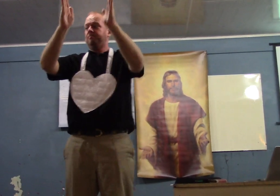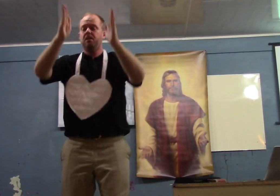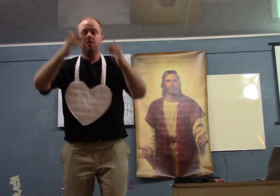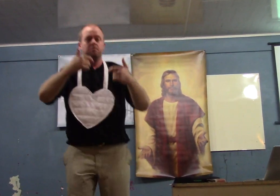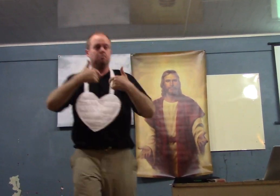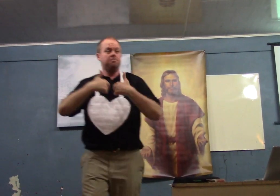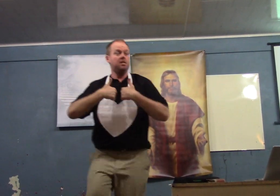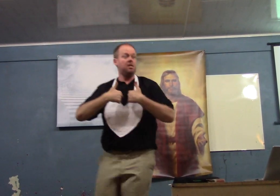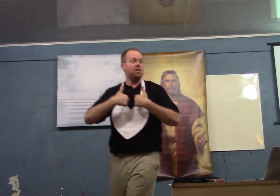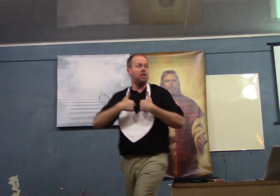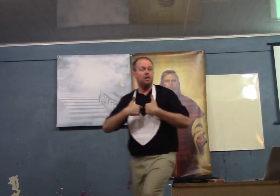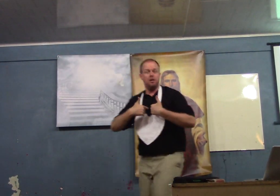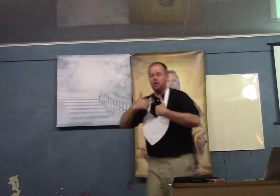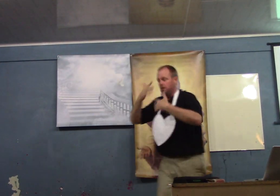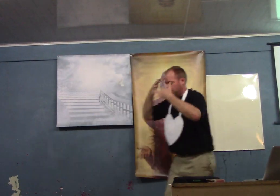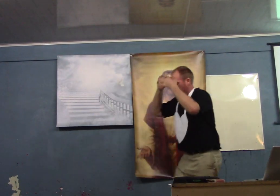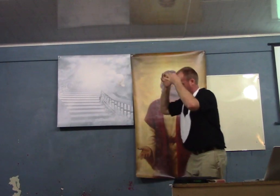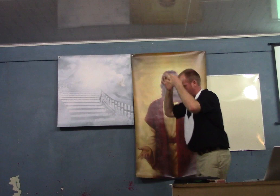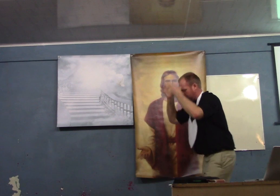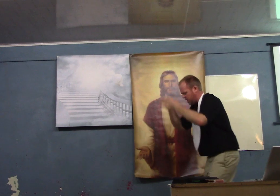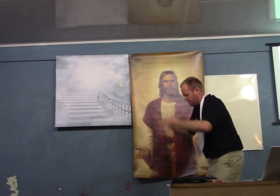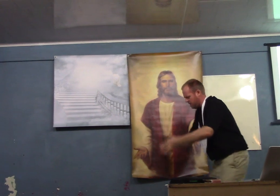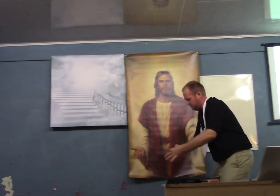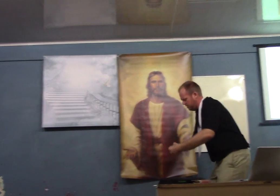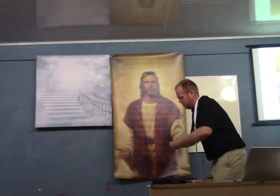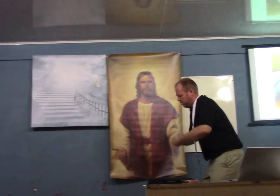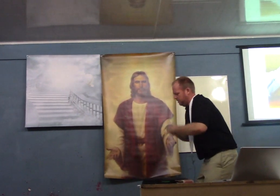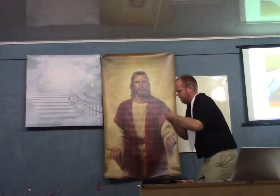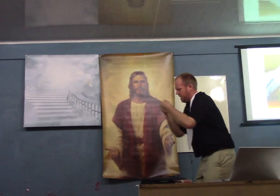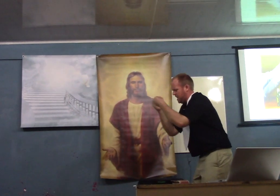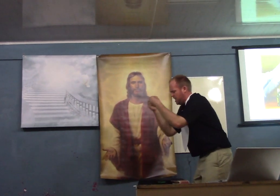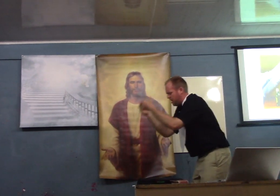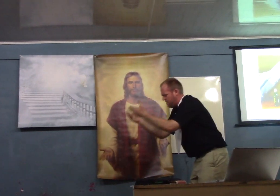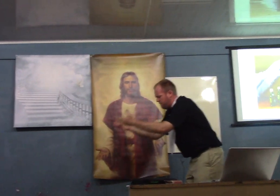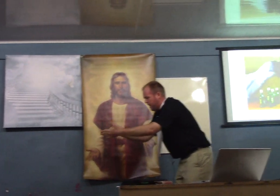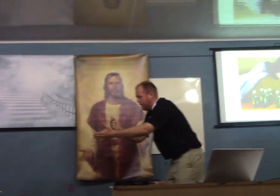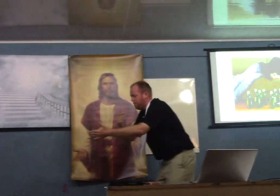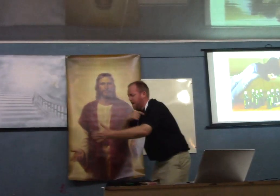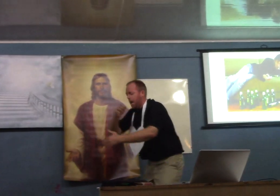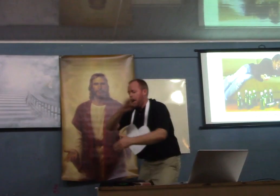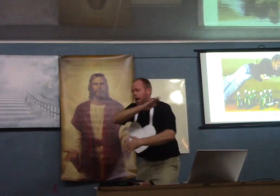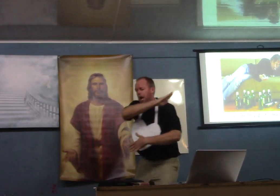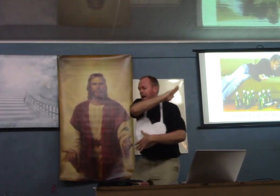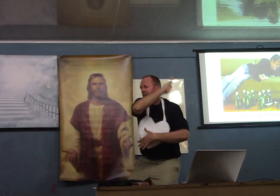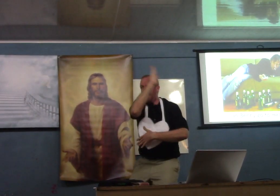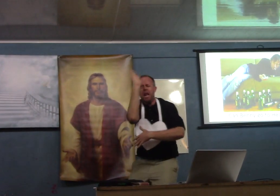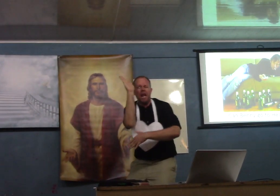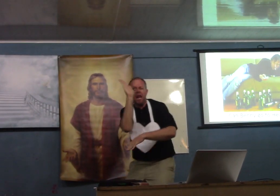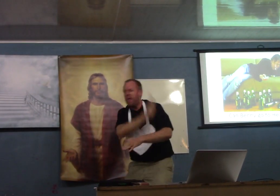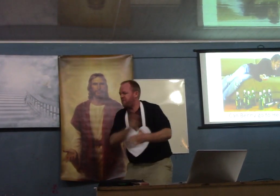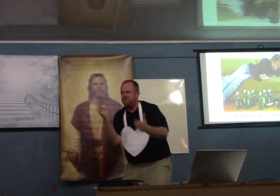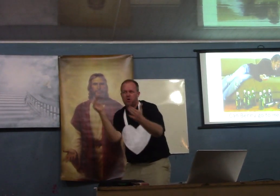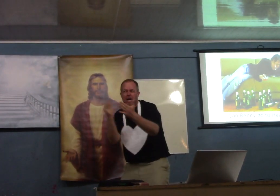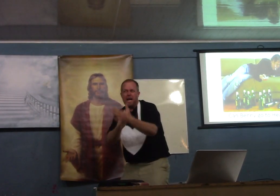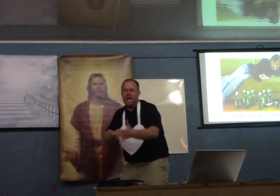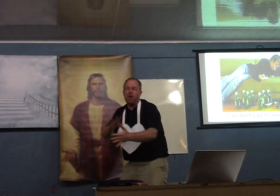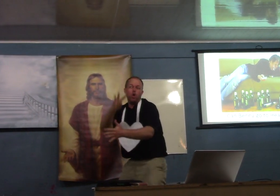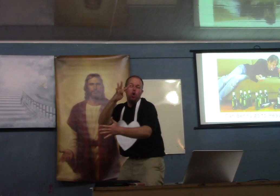There is only one way. I need to decide to put